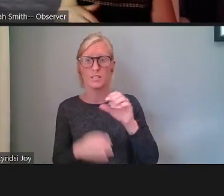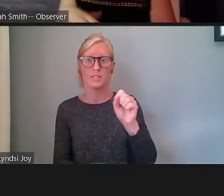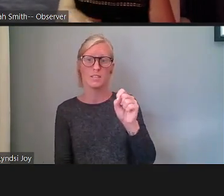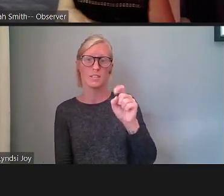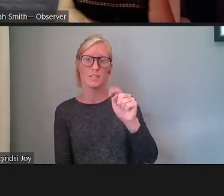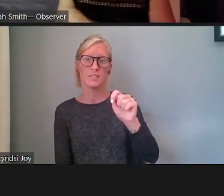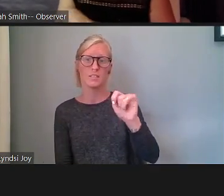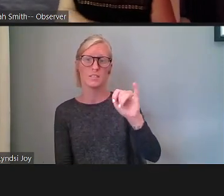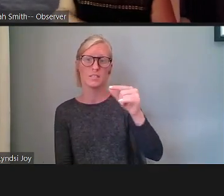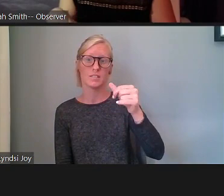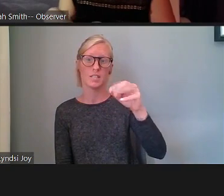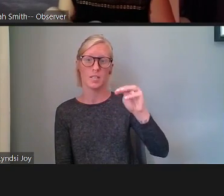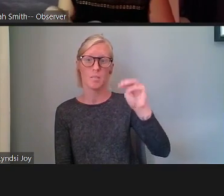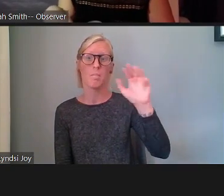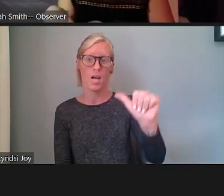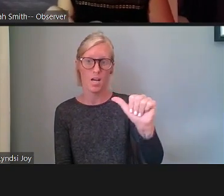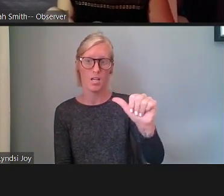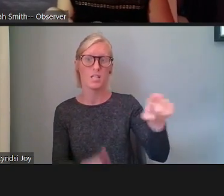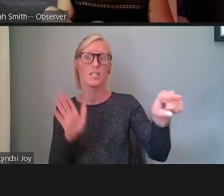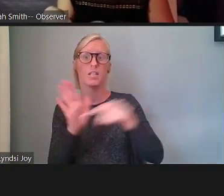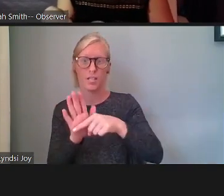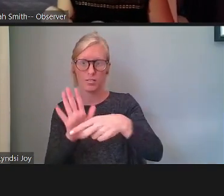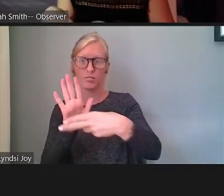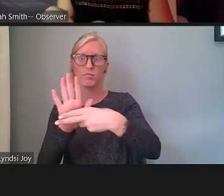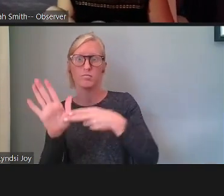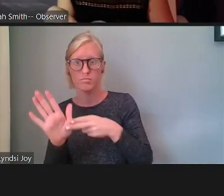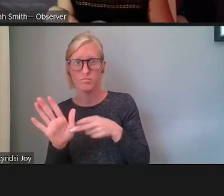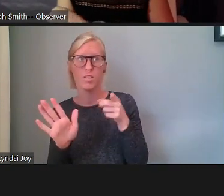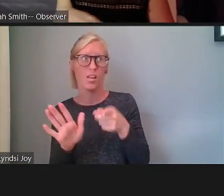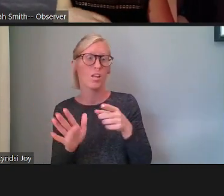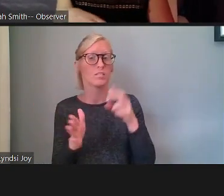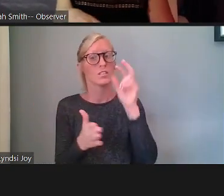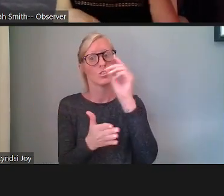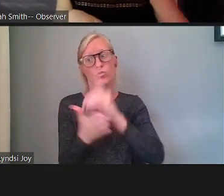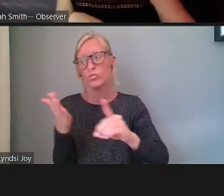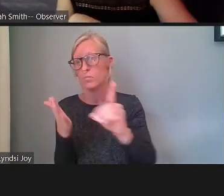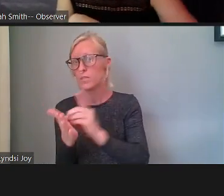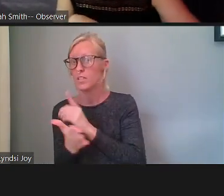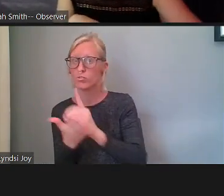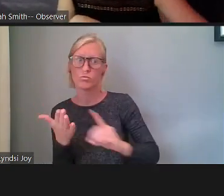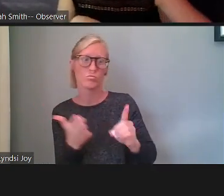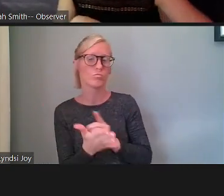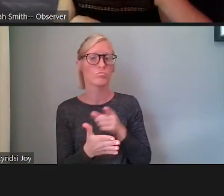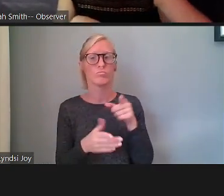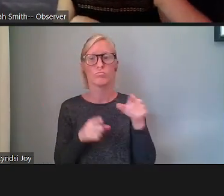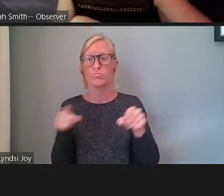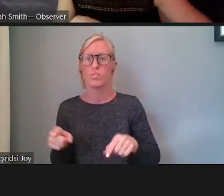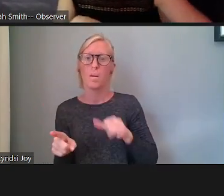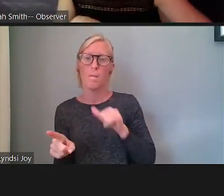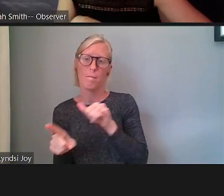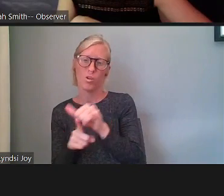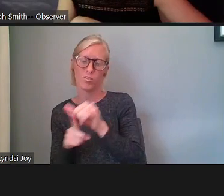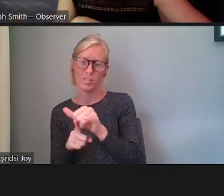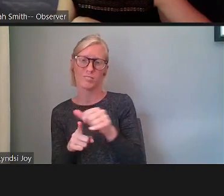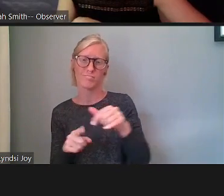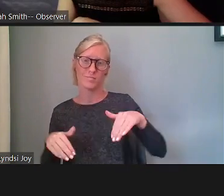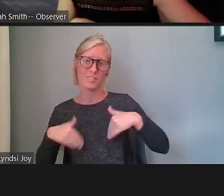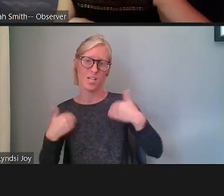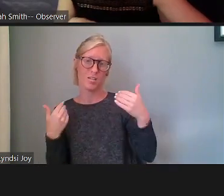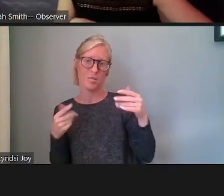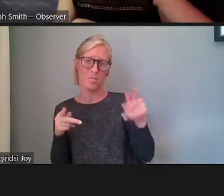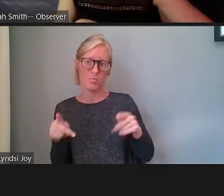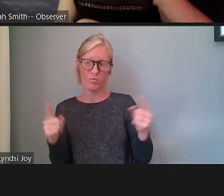having an impact on the acts of discrimination that people can take. And bullying between young people is one of